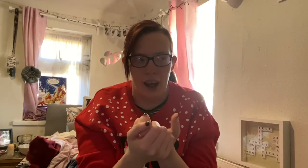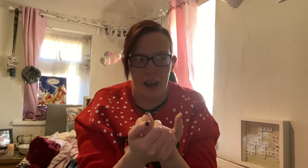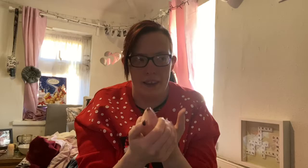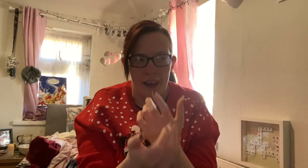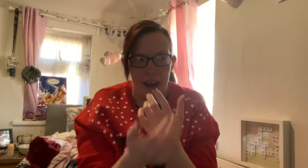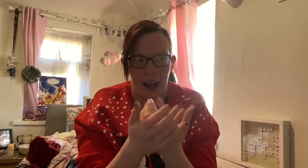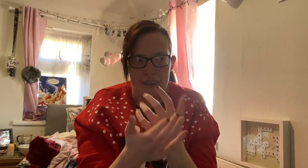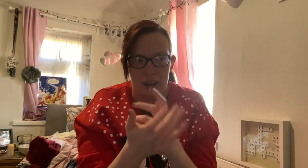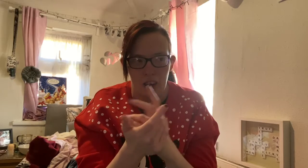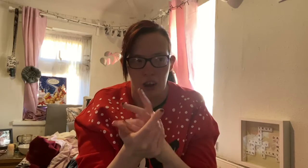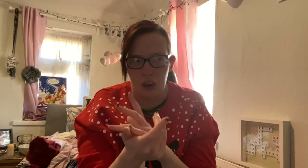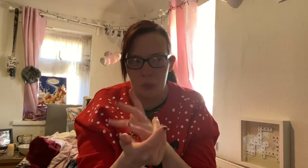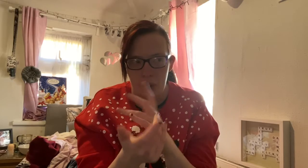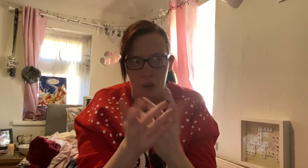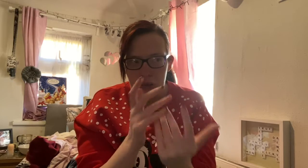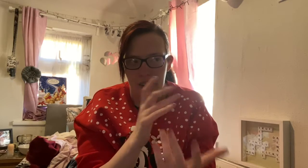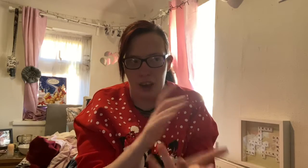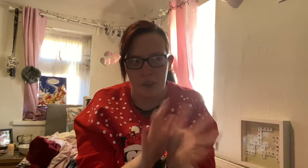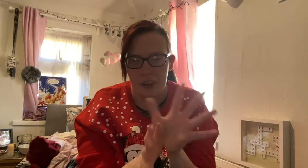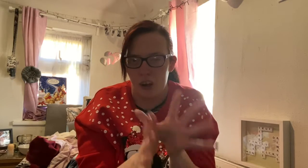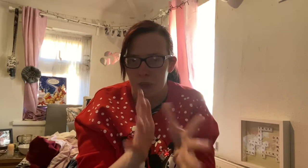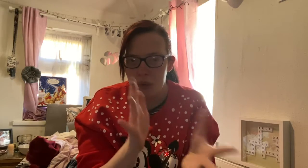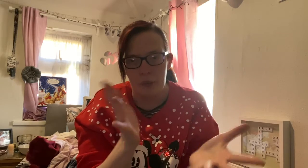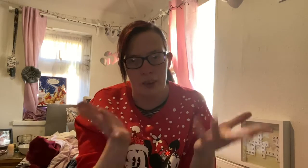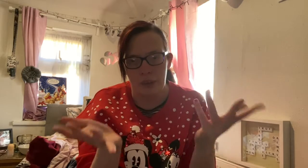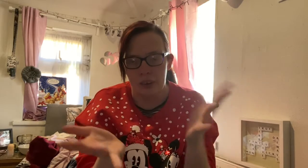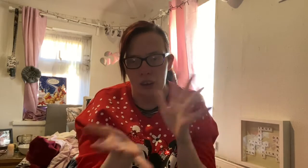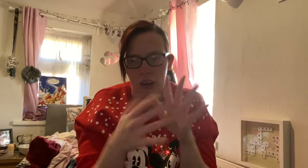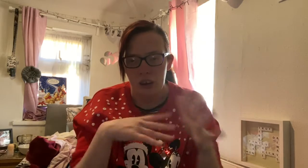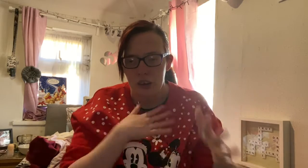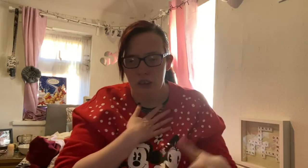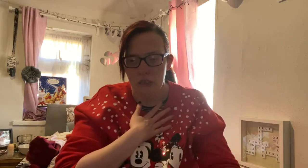and he had to go to hospital, recover in the hospital, and